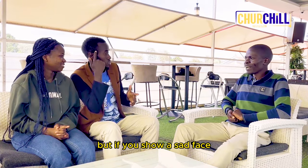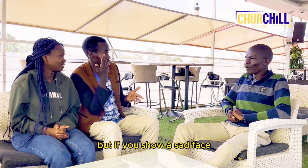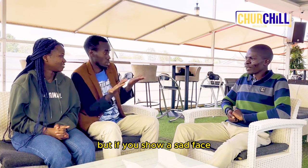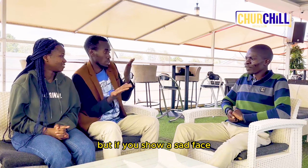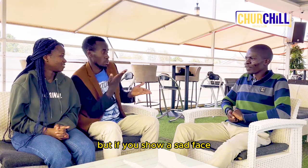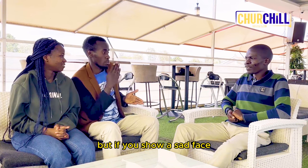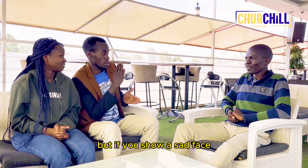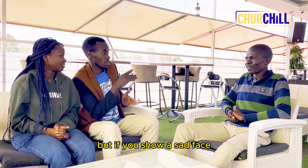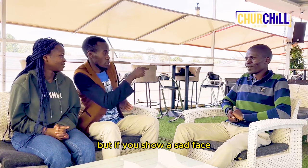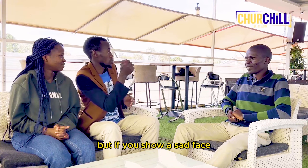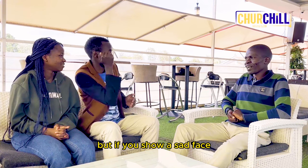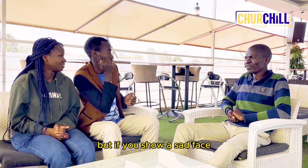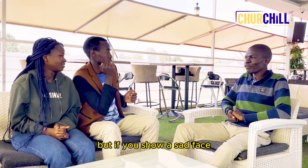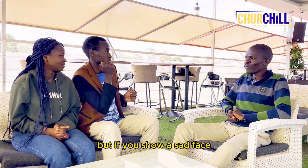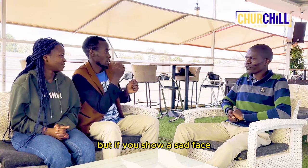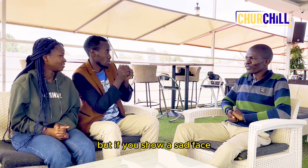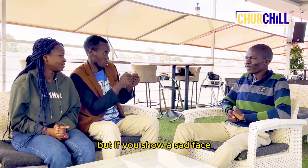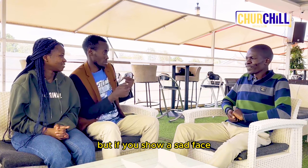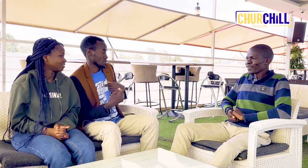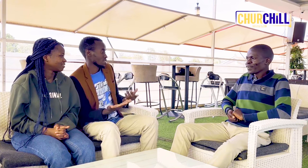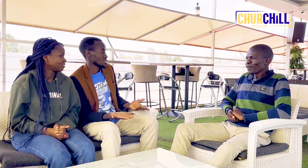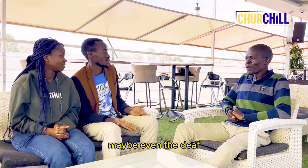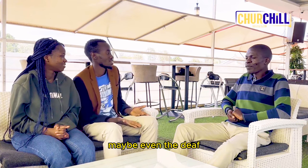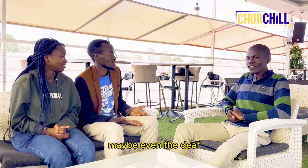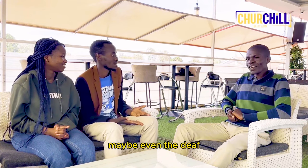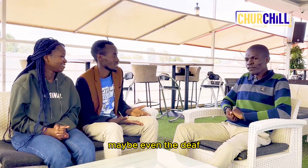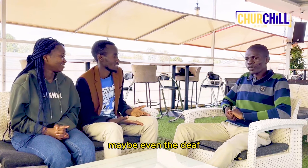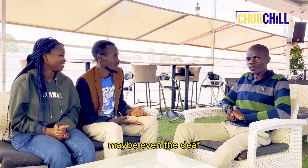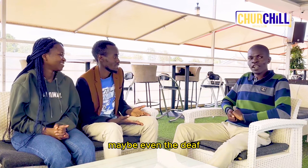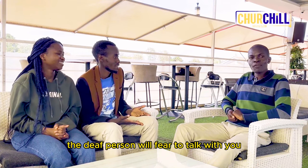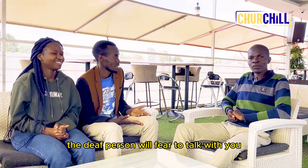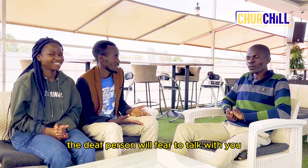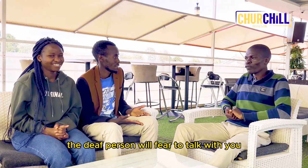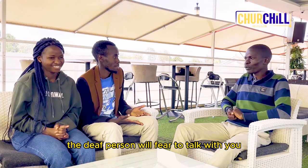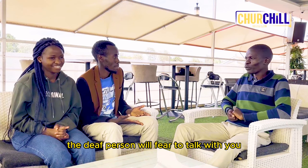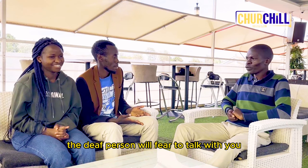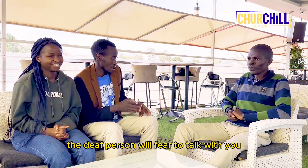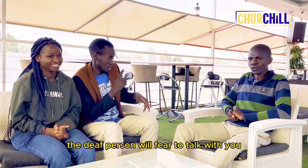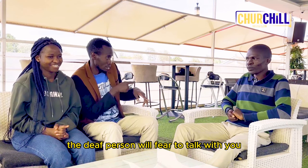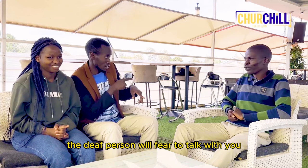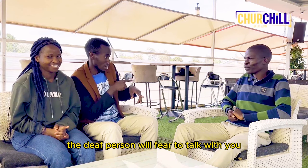sad face, maybe even the deaf person will fear to talk with you.